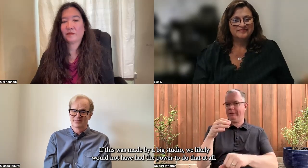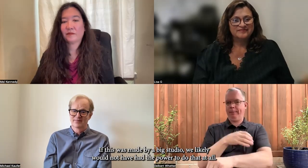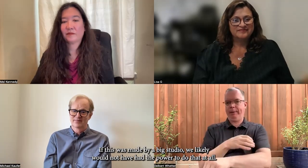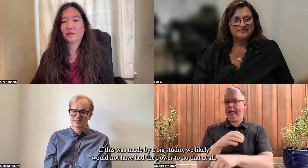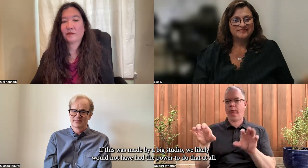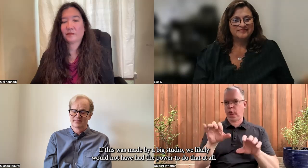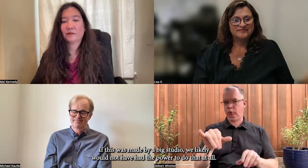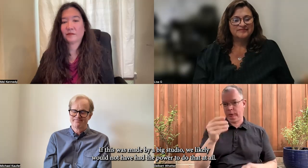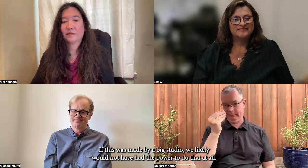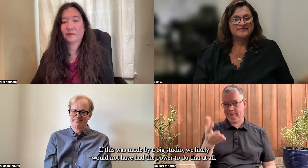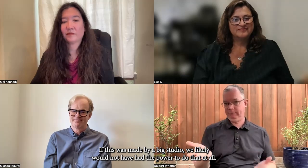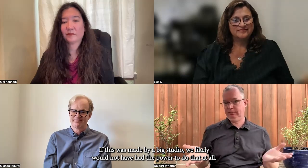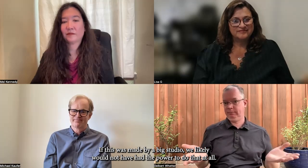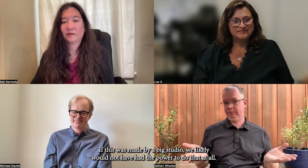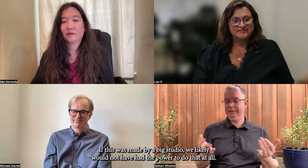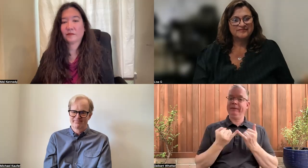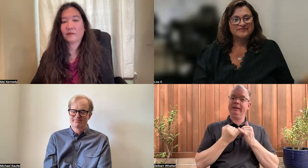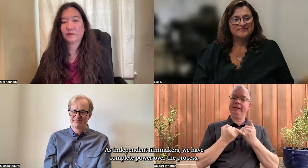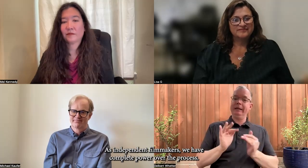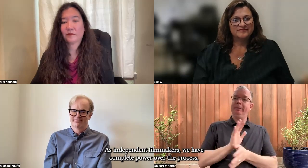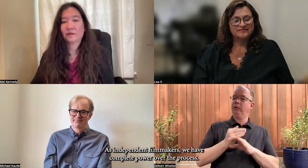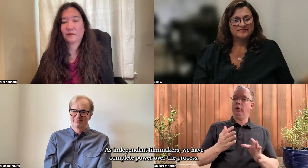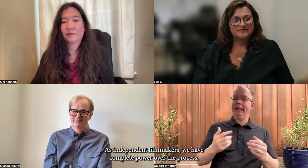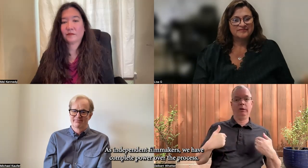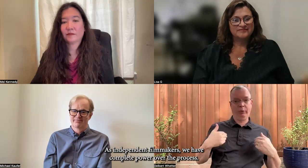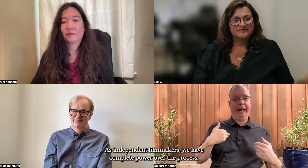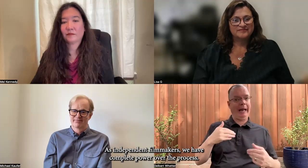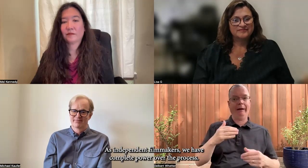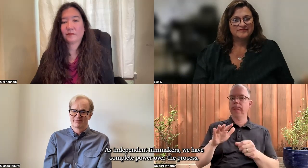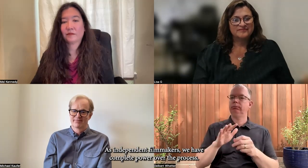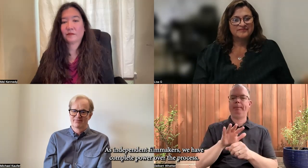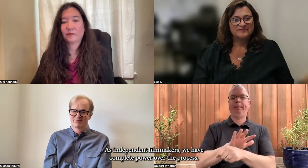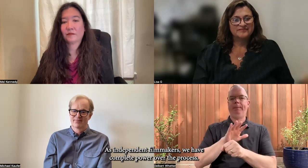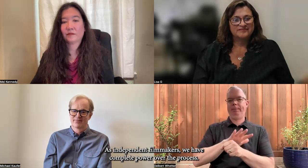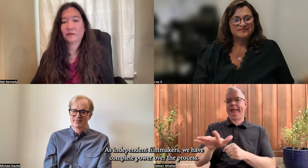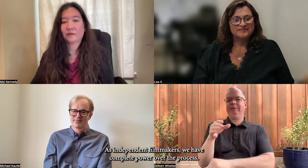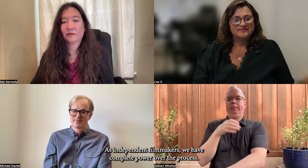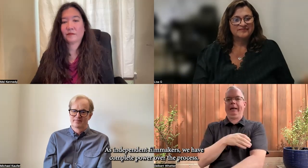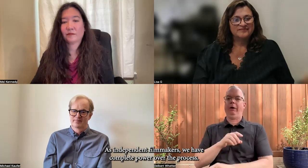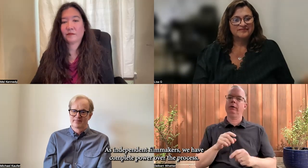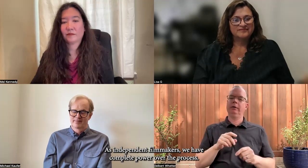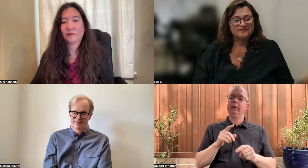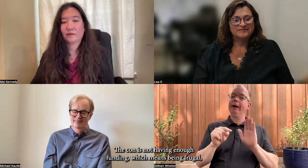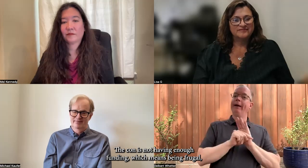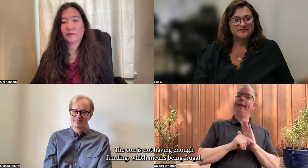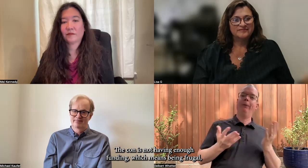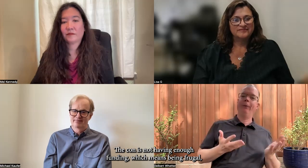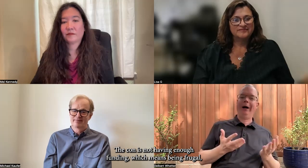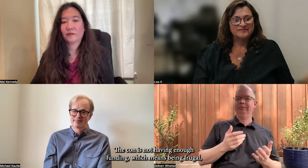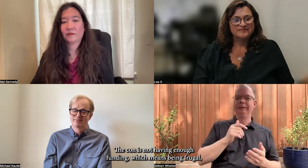would not have had the power to do that at all. As independent filmmakers, we have complete power over the process. The con is